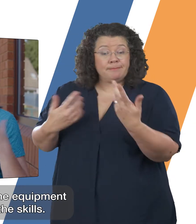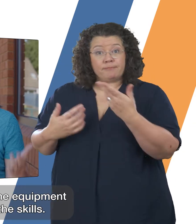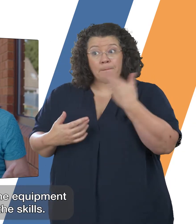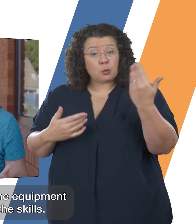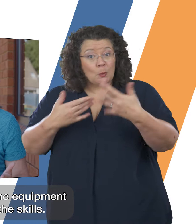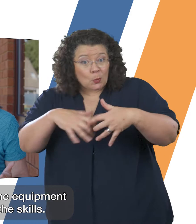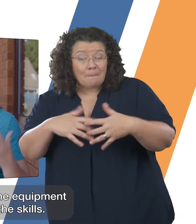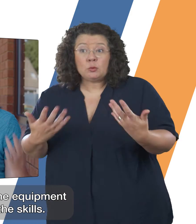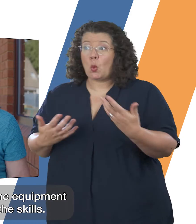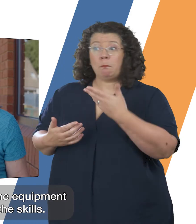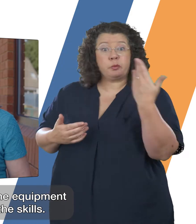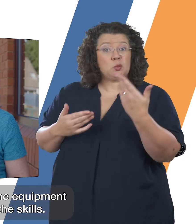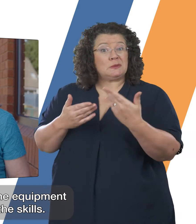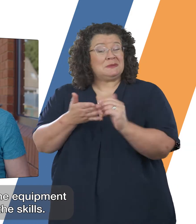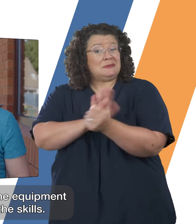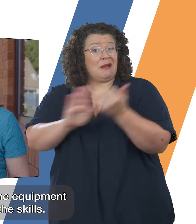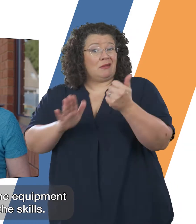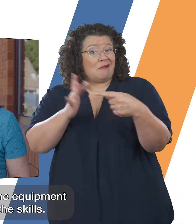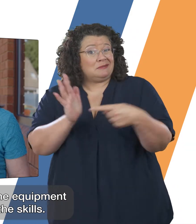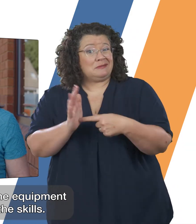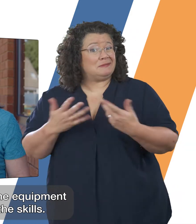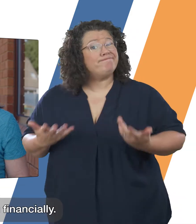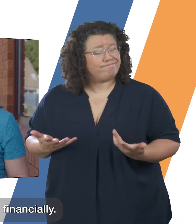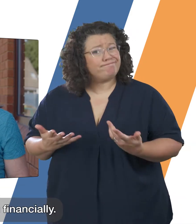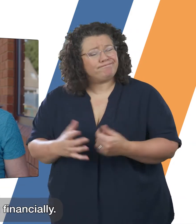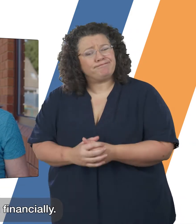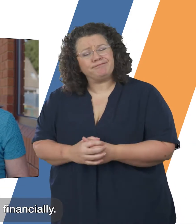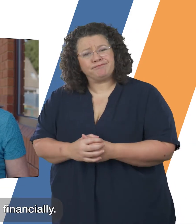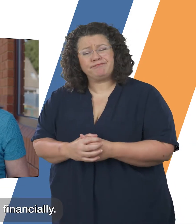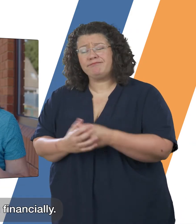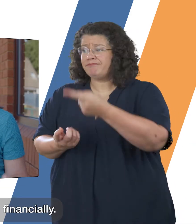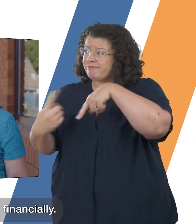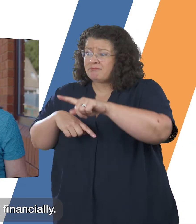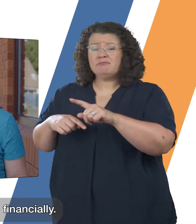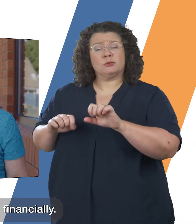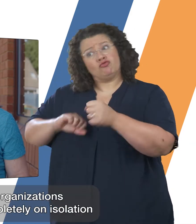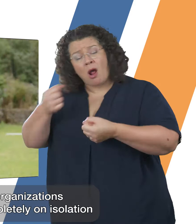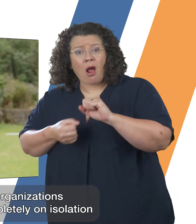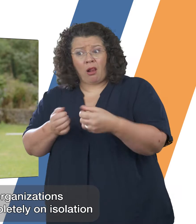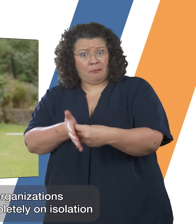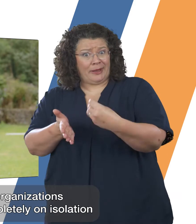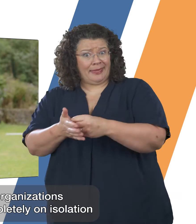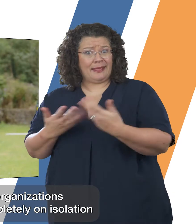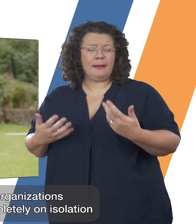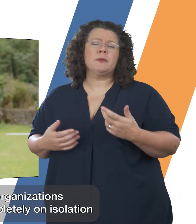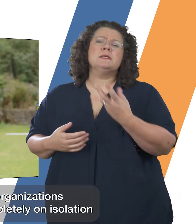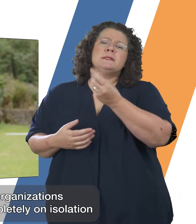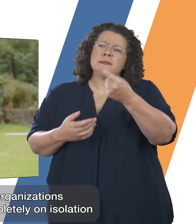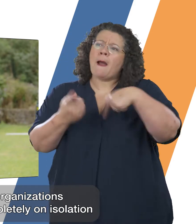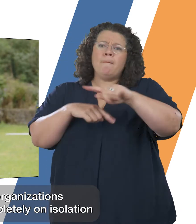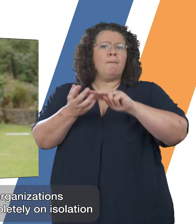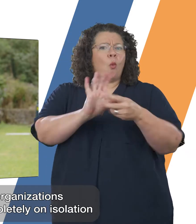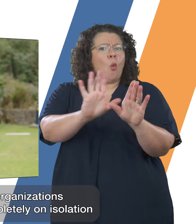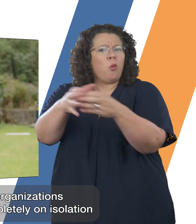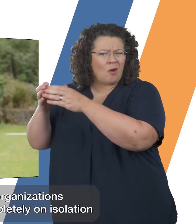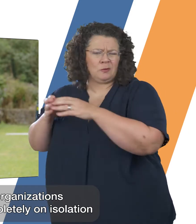equipment or didn't have the skills. People were struggling financially. There were some organisations that